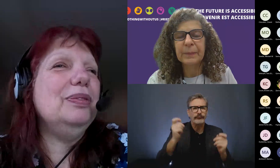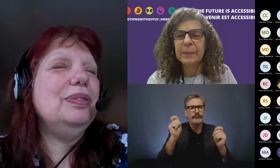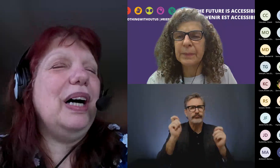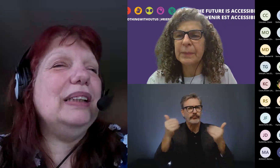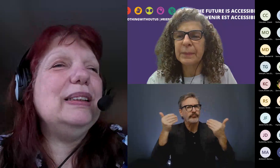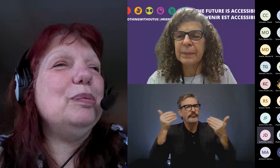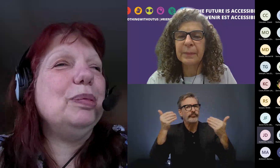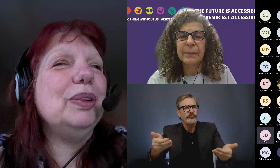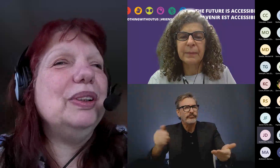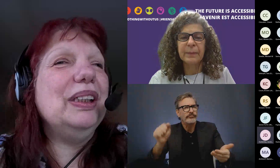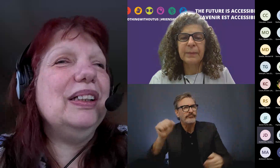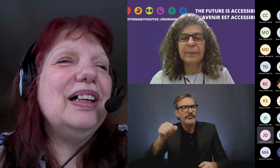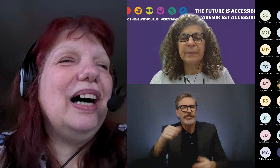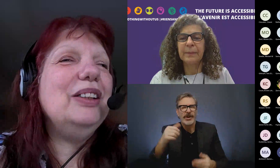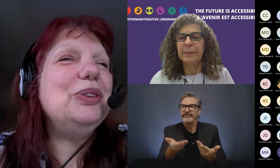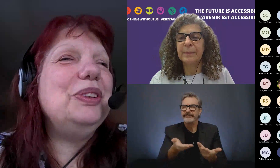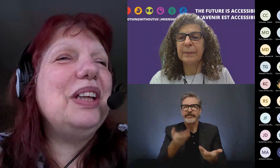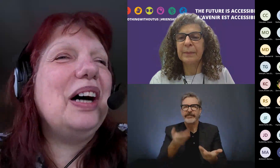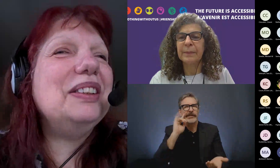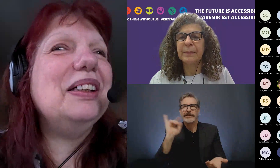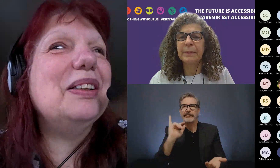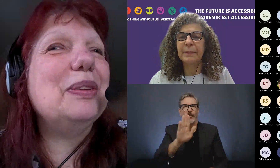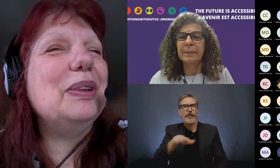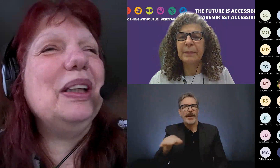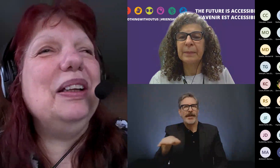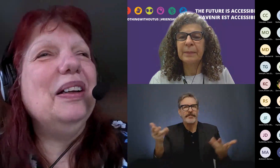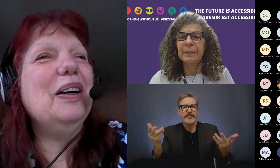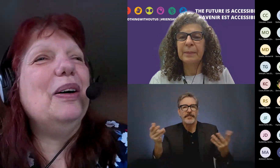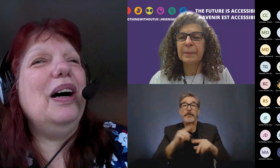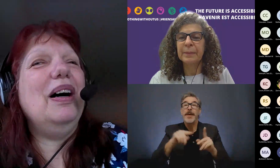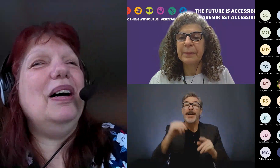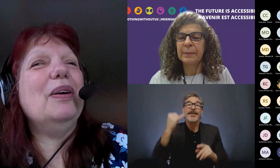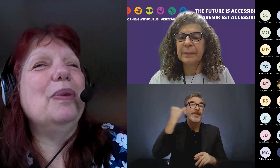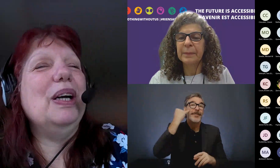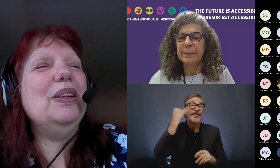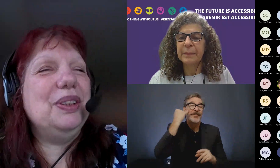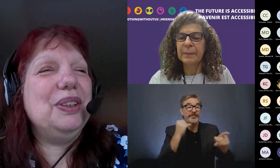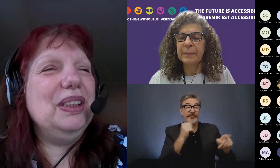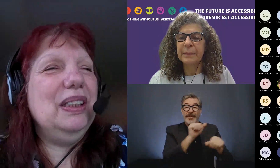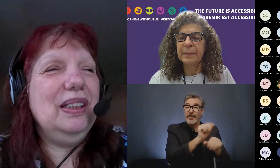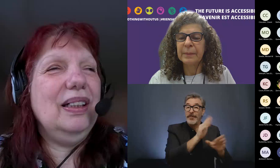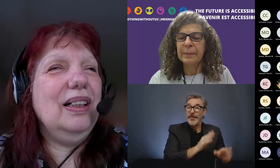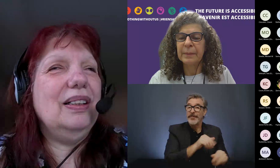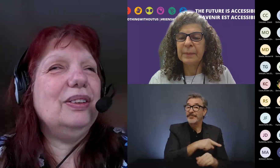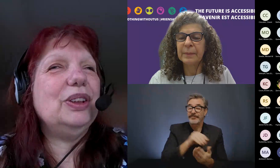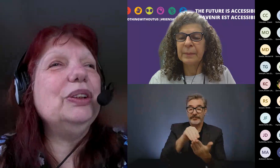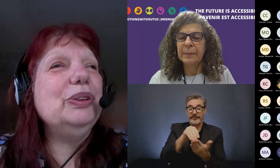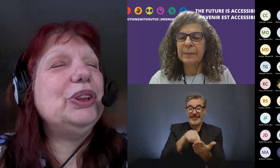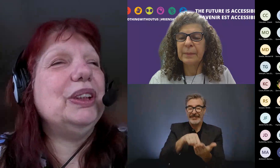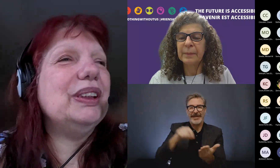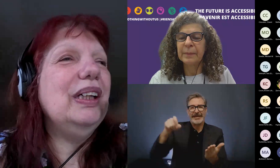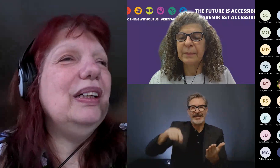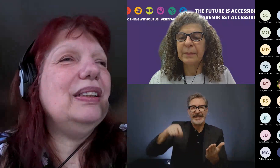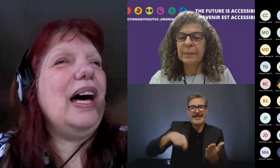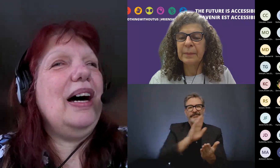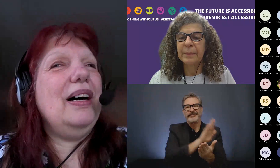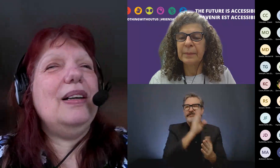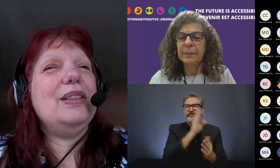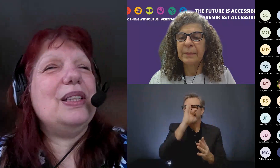what if, as an employee, I do not agree with the